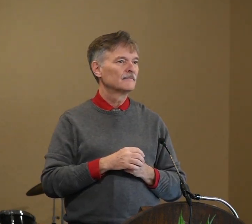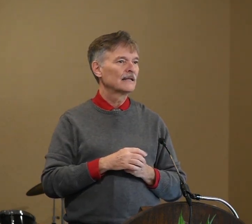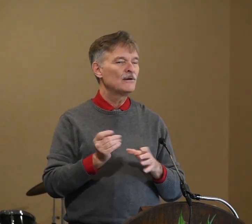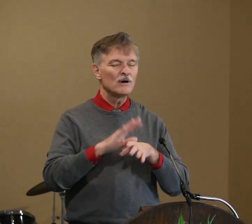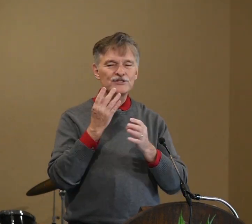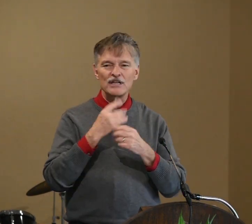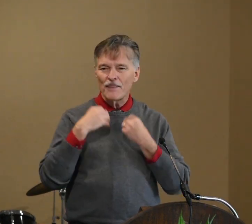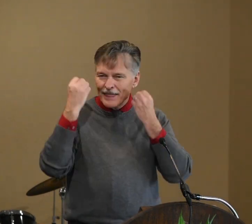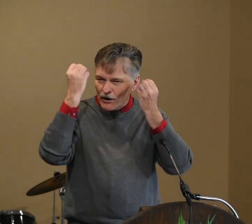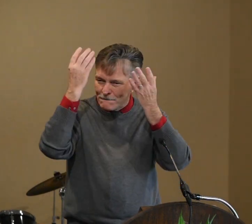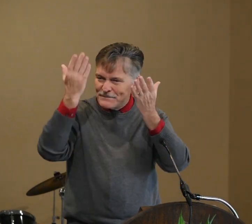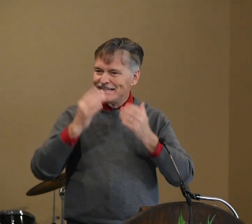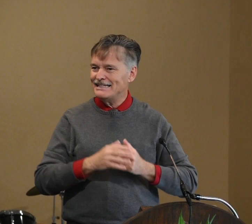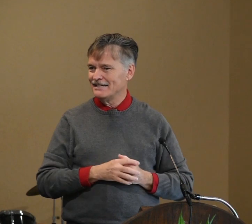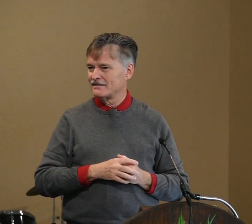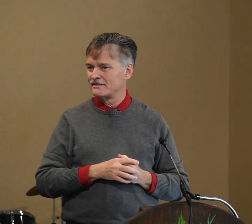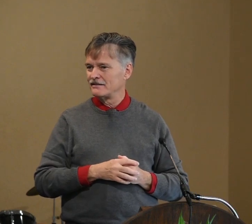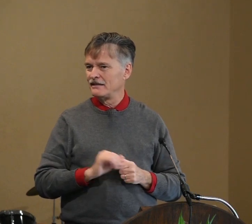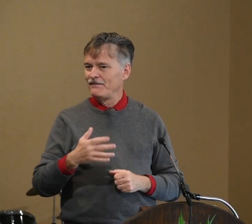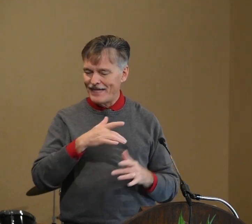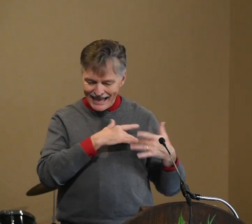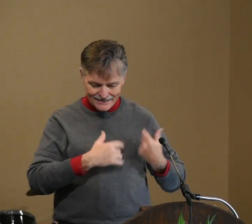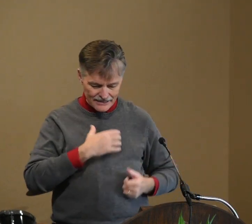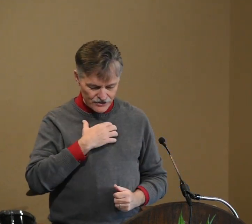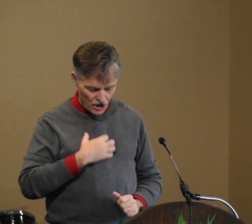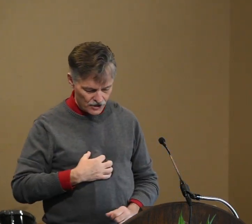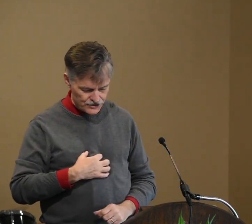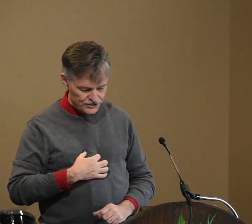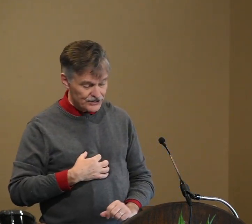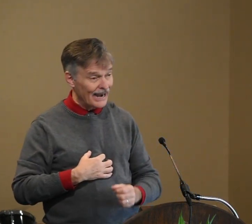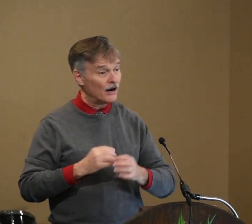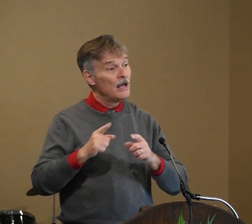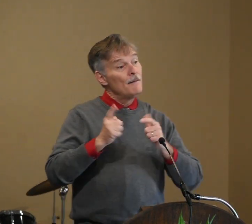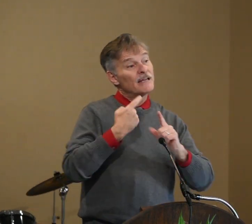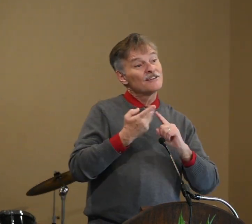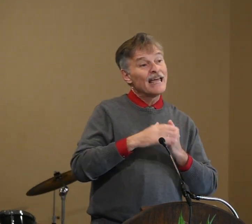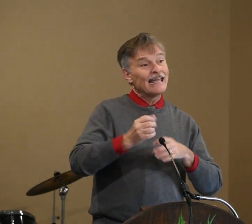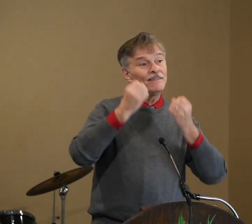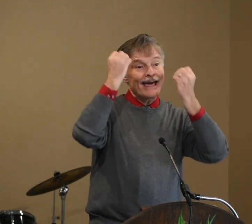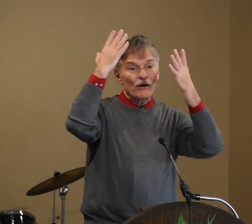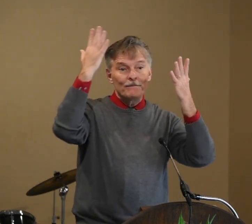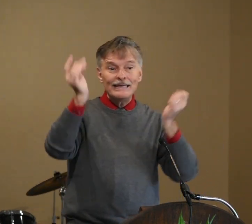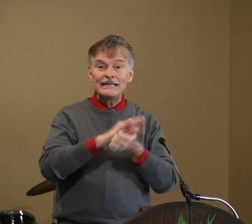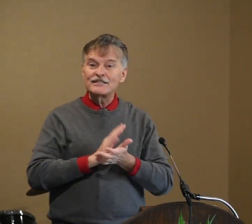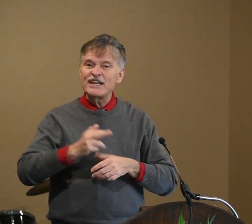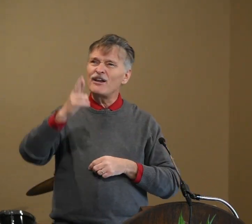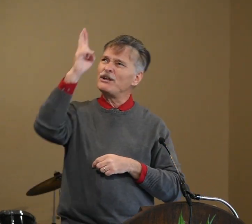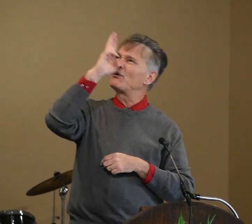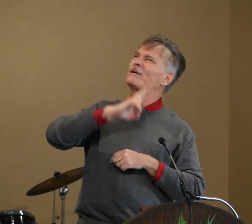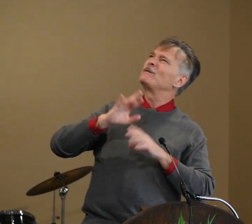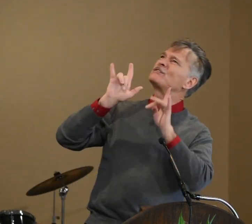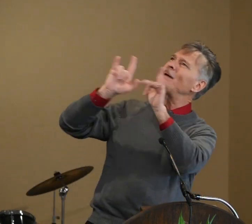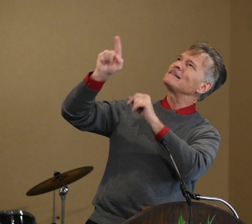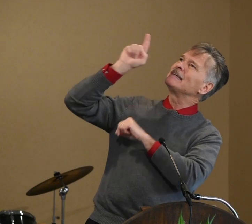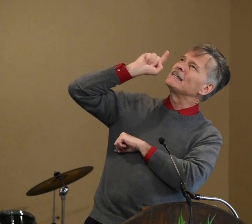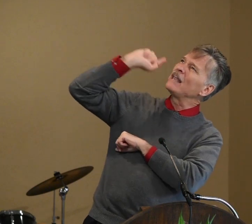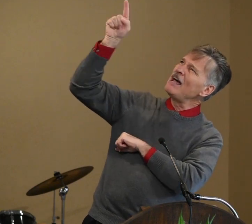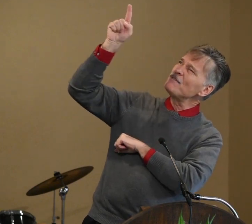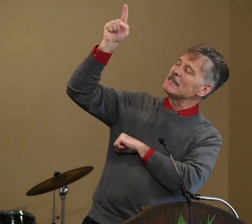He wants that obedience. That's his heart's desire. Because in that obedience, not only are we respecting and loving